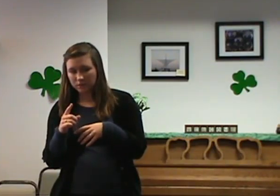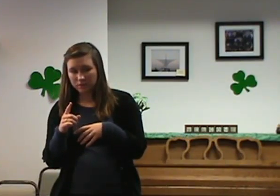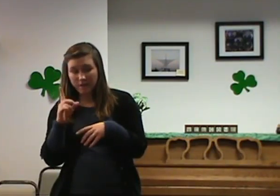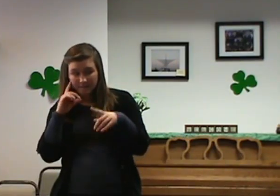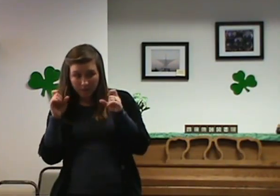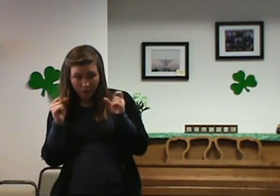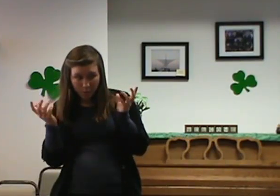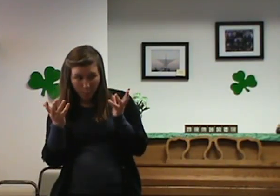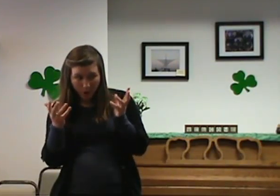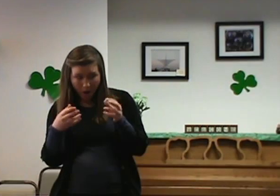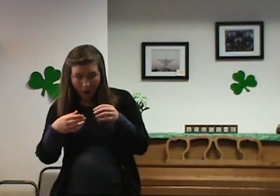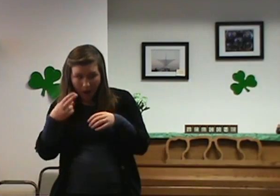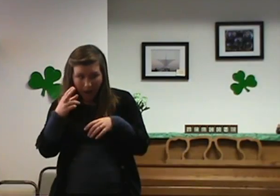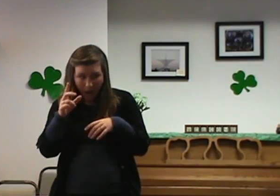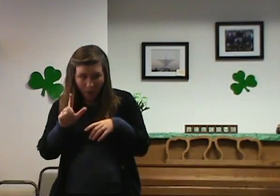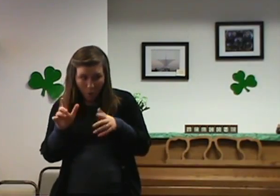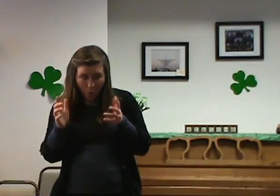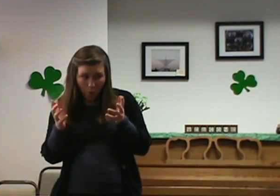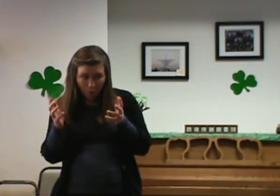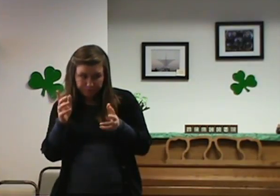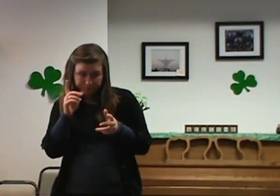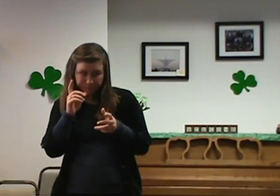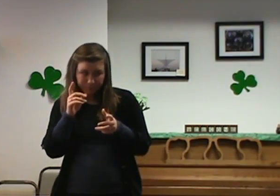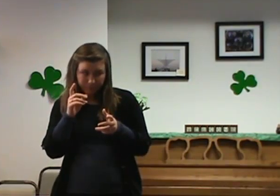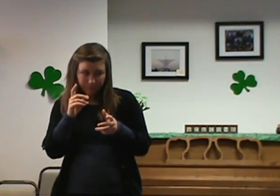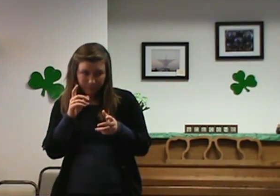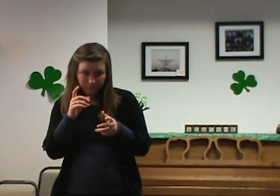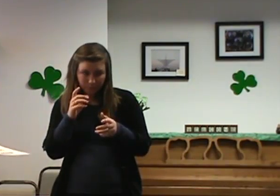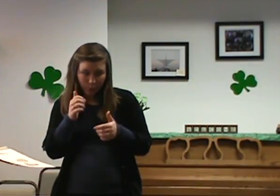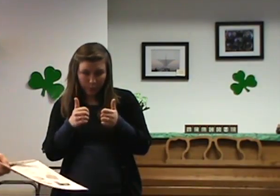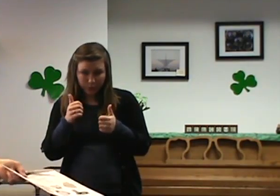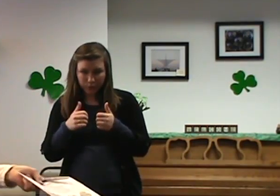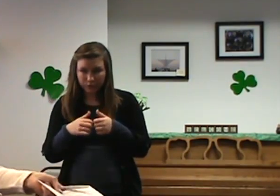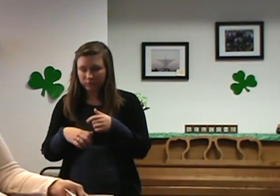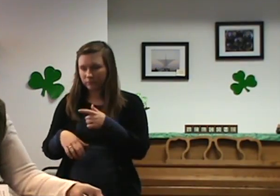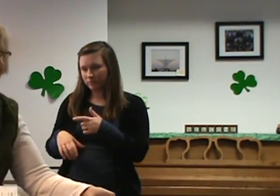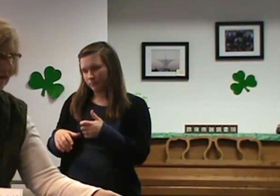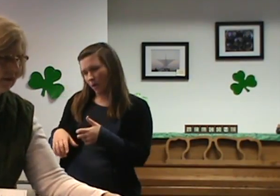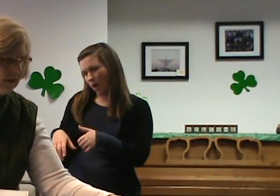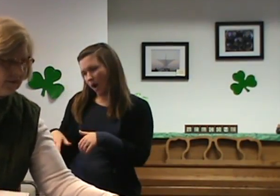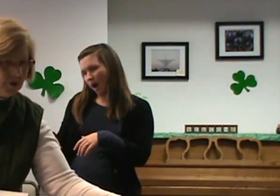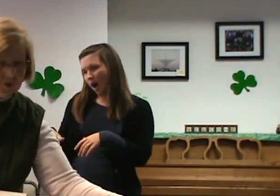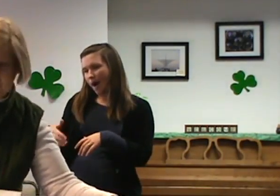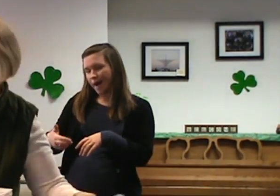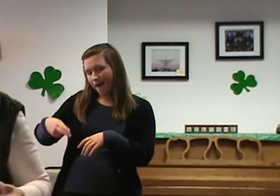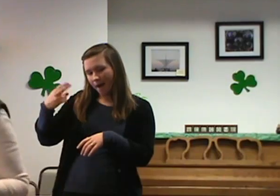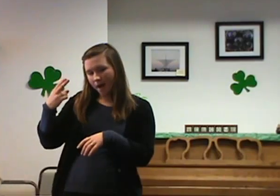Yeah. Yeah, and there's, Oh, wow. Oh, thank you. Yeah, but I was just thinking of hard of